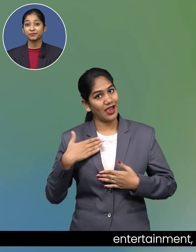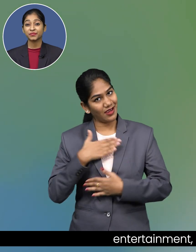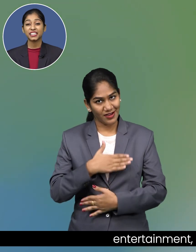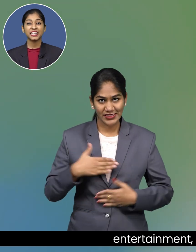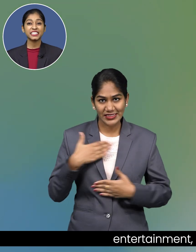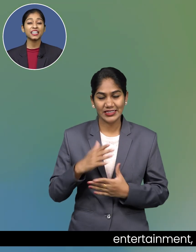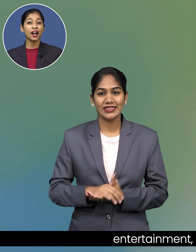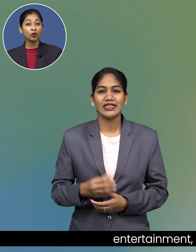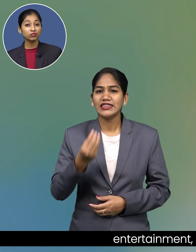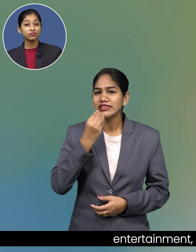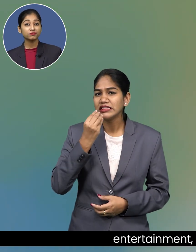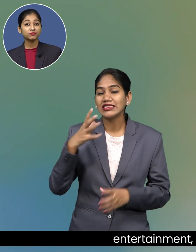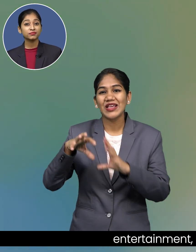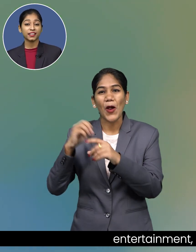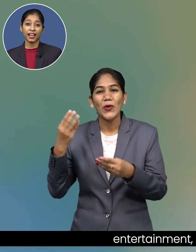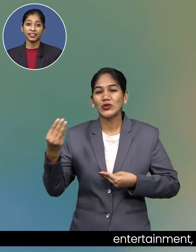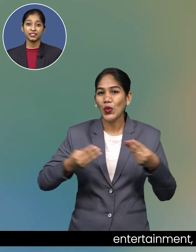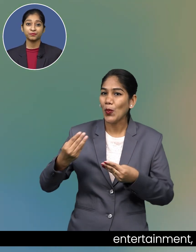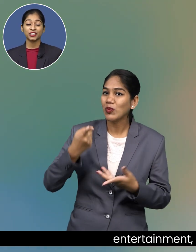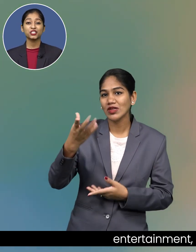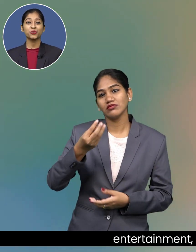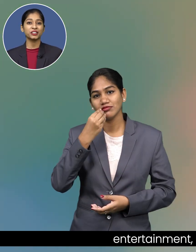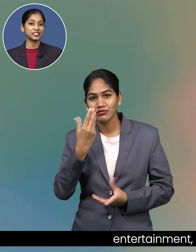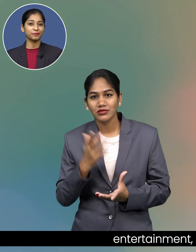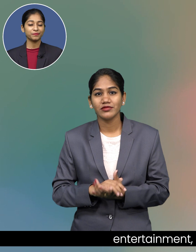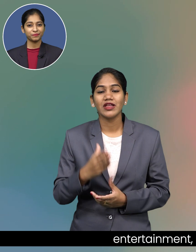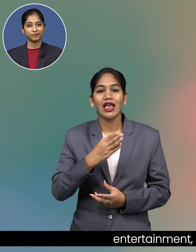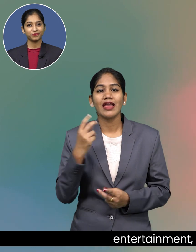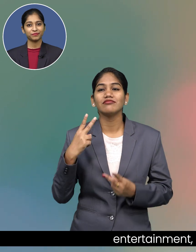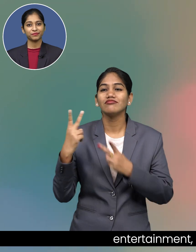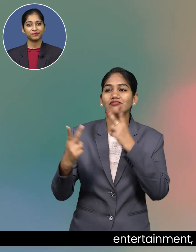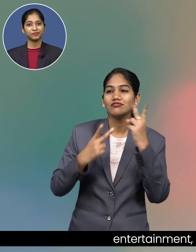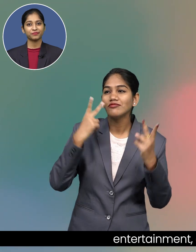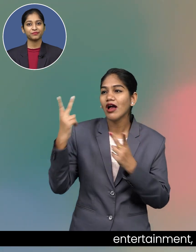entertainment, eating out, and tourism.